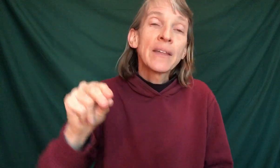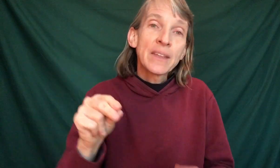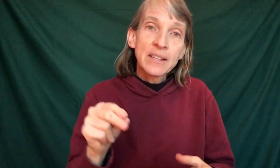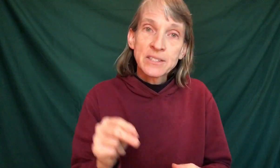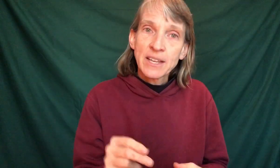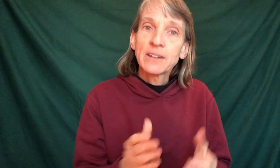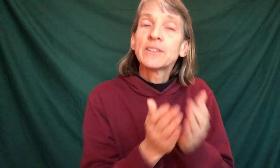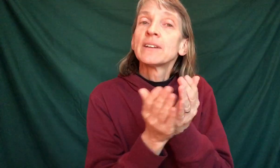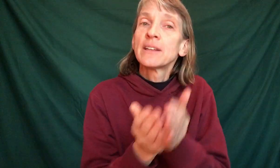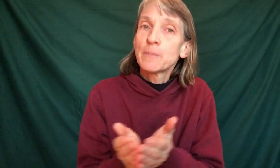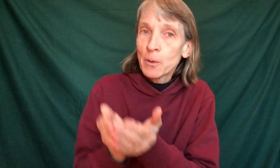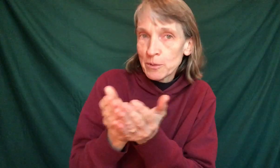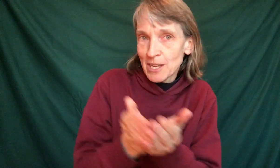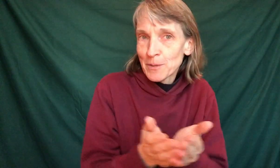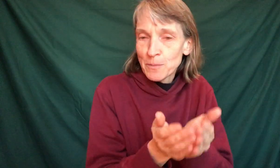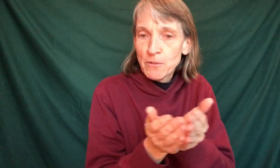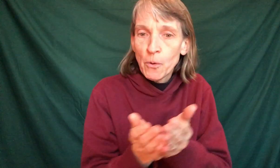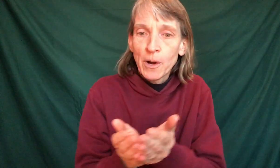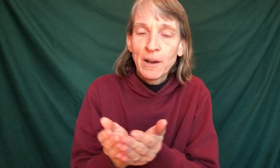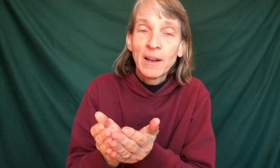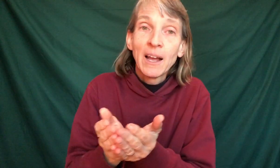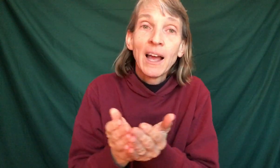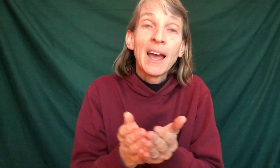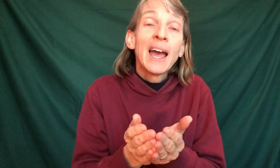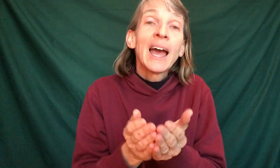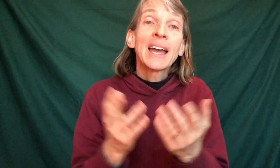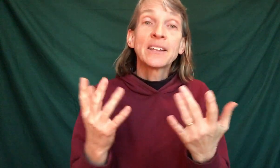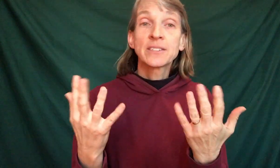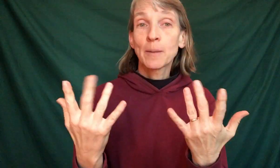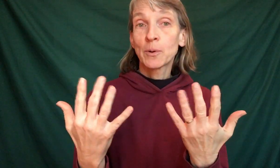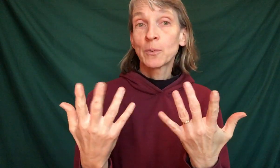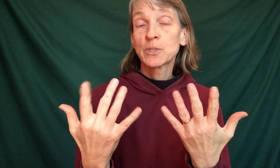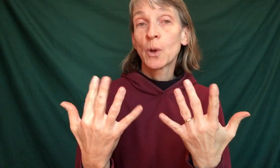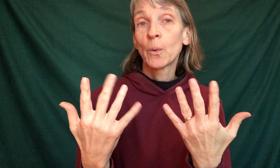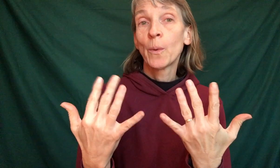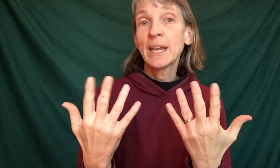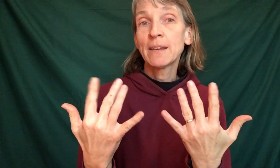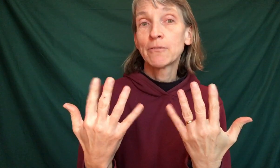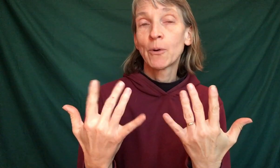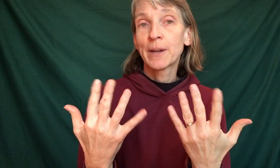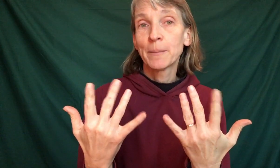And then he sailed in the boat, same as before. And his supper was waiting for him.